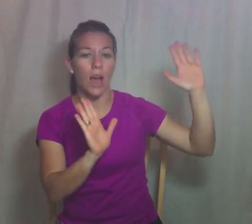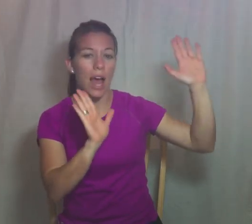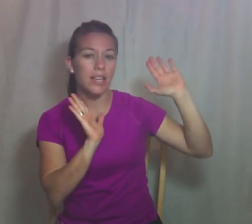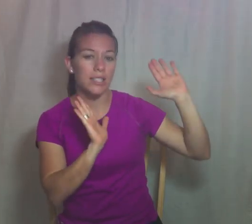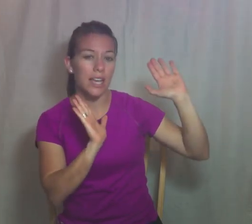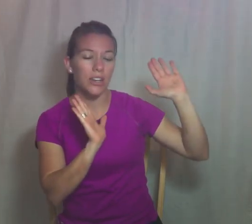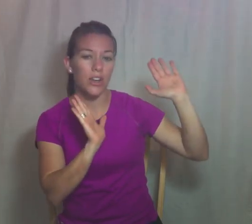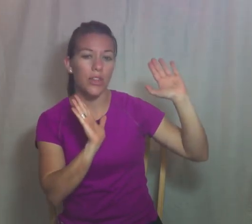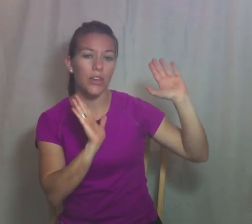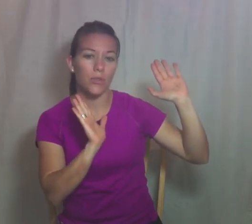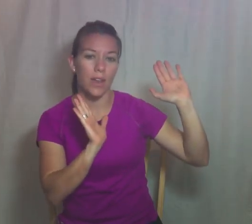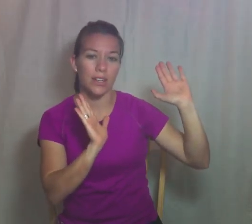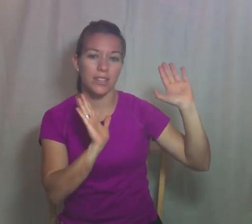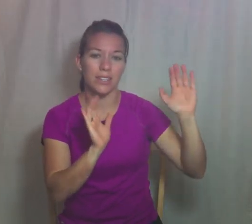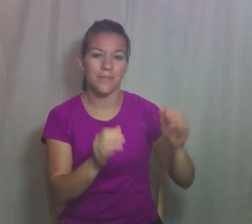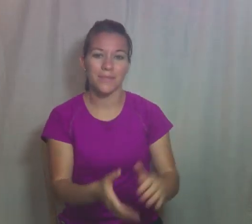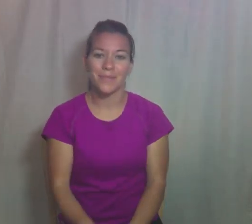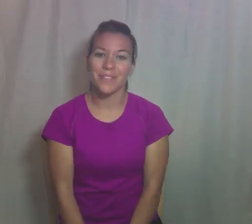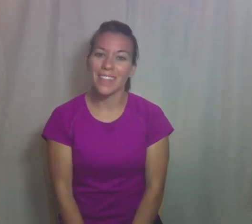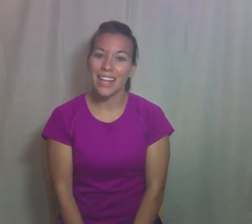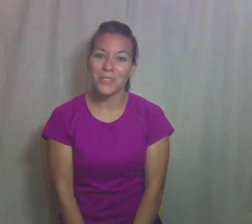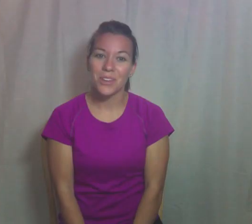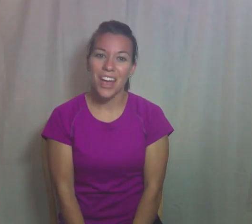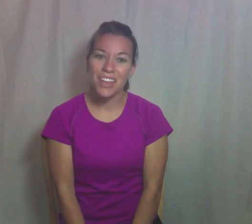Alexander the Great. That's week five.